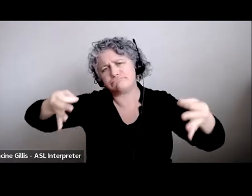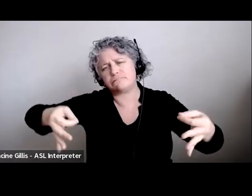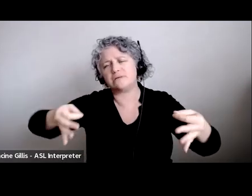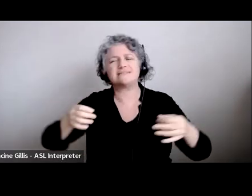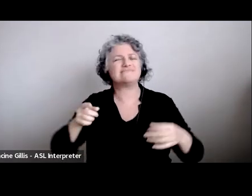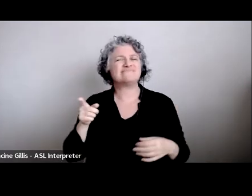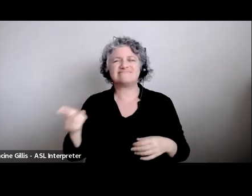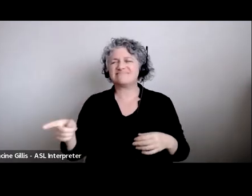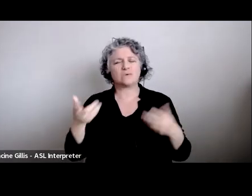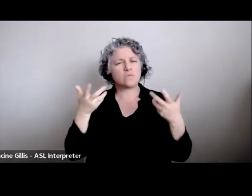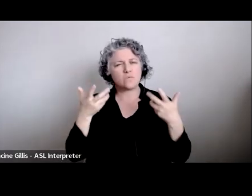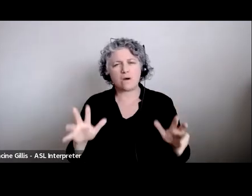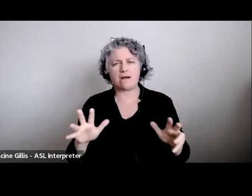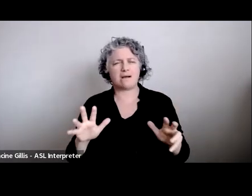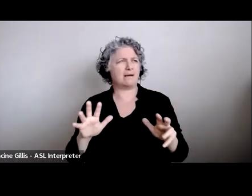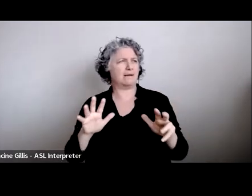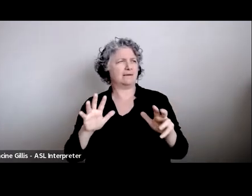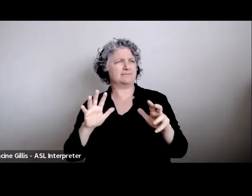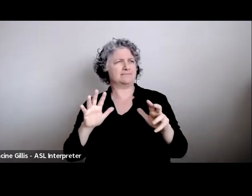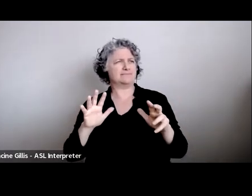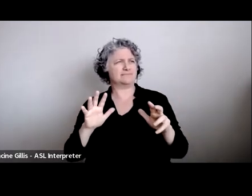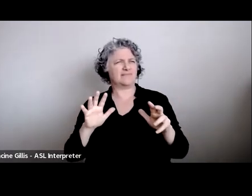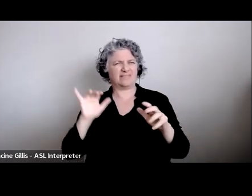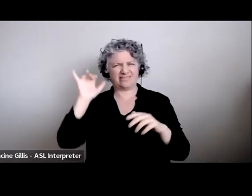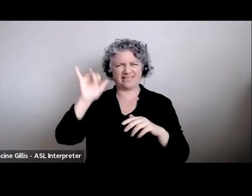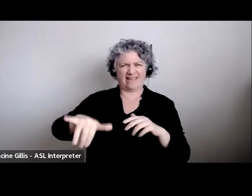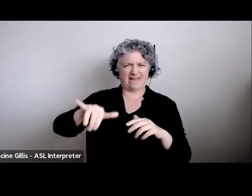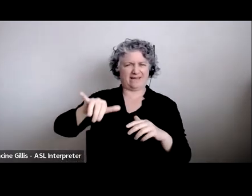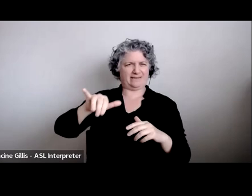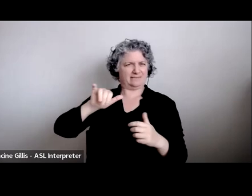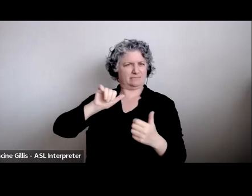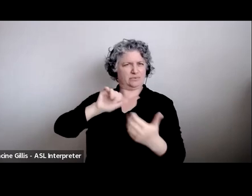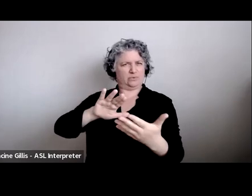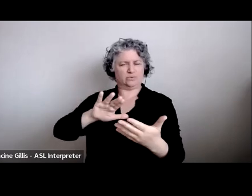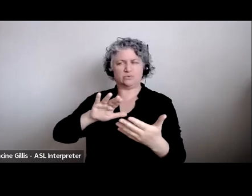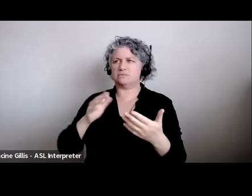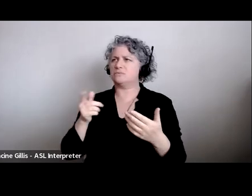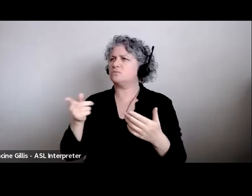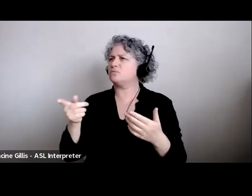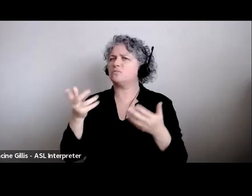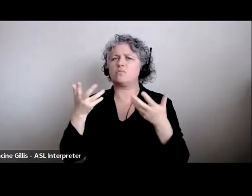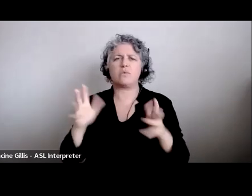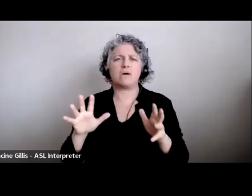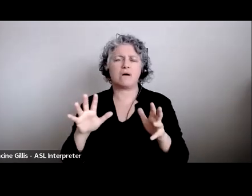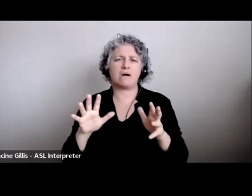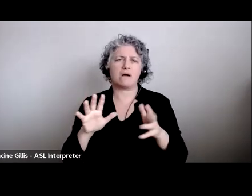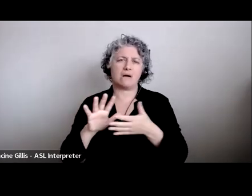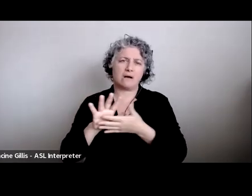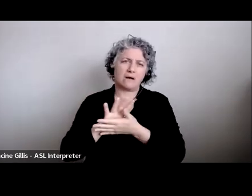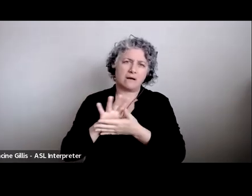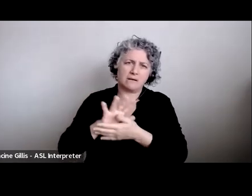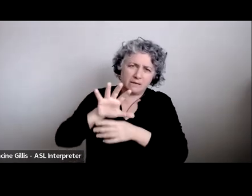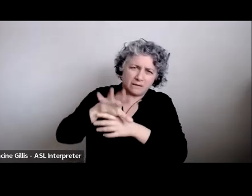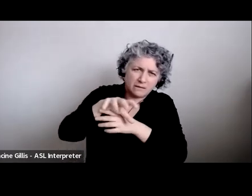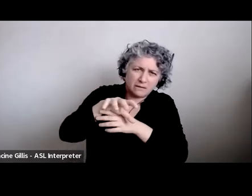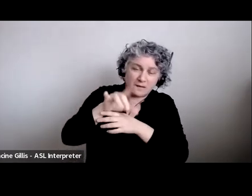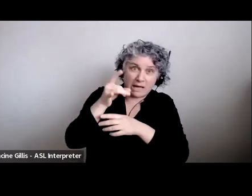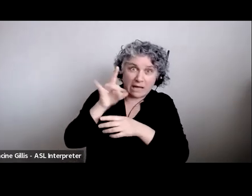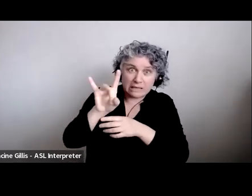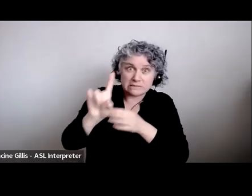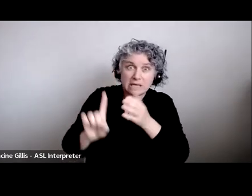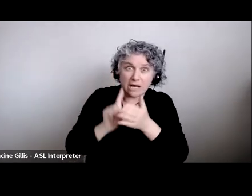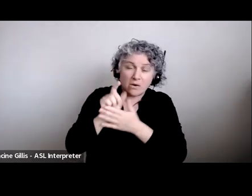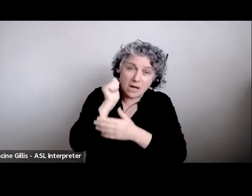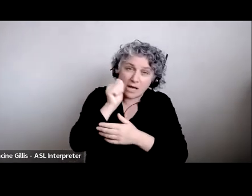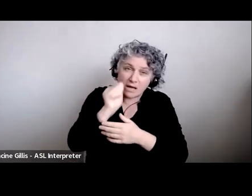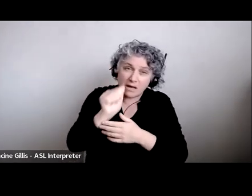create a situation where, like so many film shoots, where people are working 18-hour days, that's somehow seen as normal. That is just